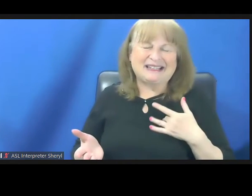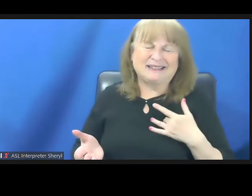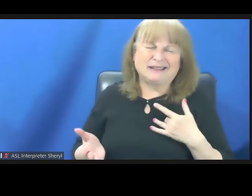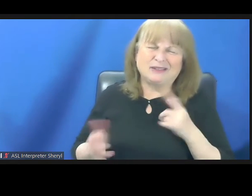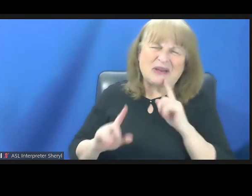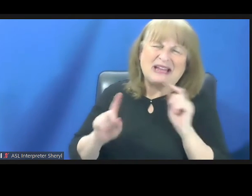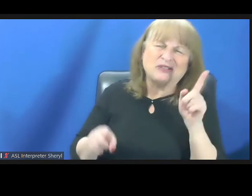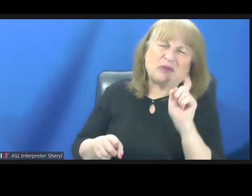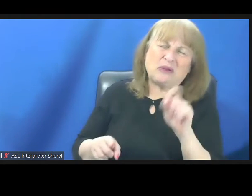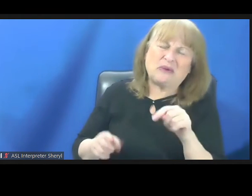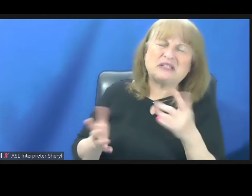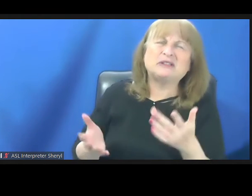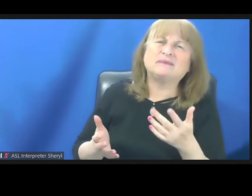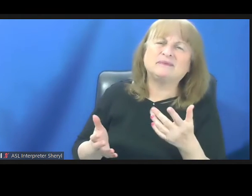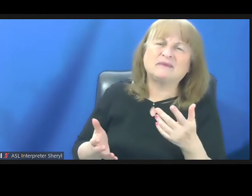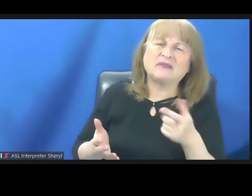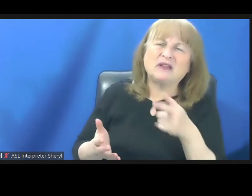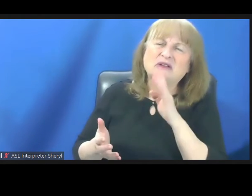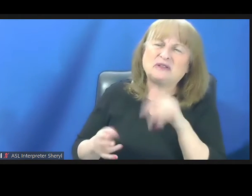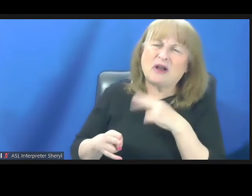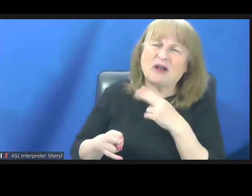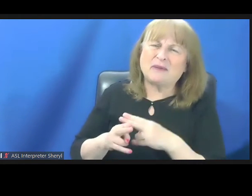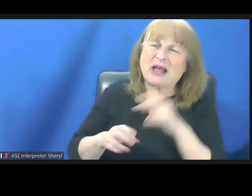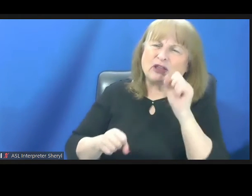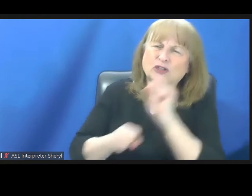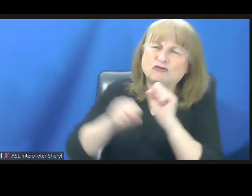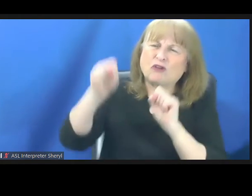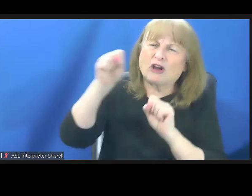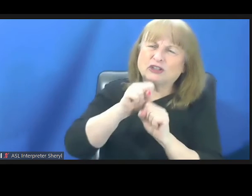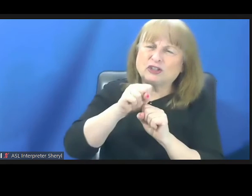question is when you talk about the